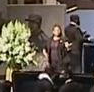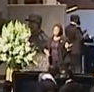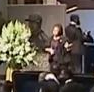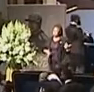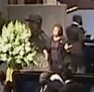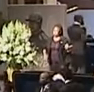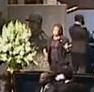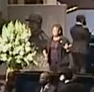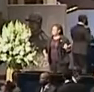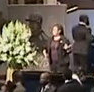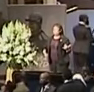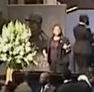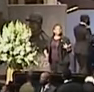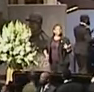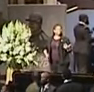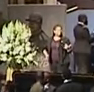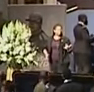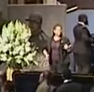Yeah.